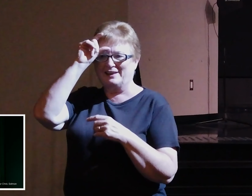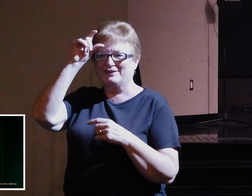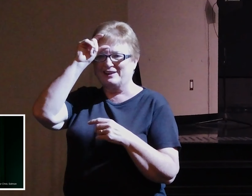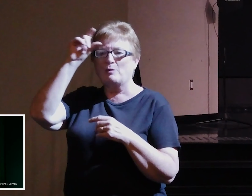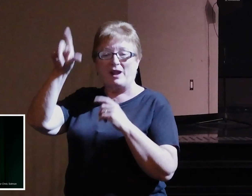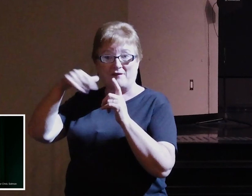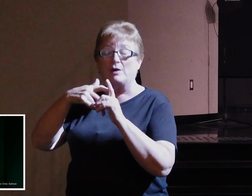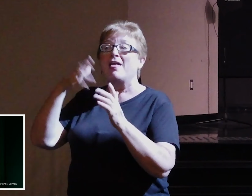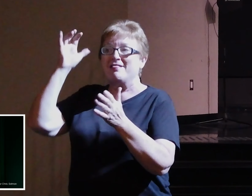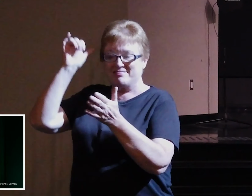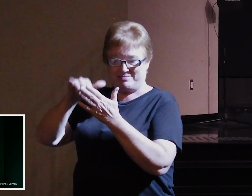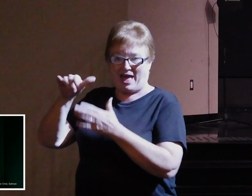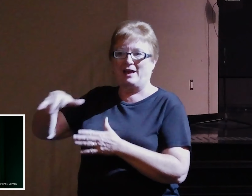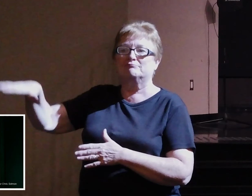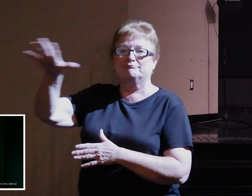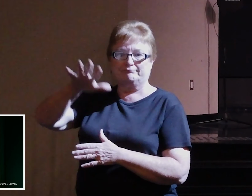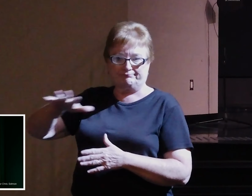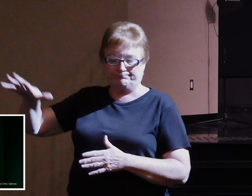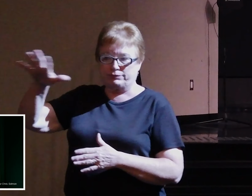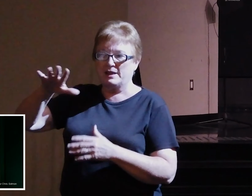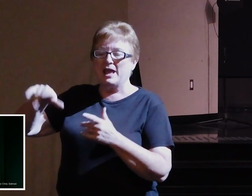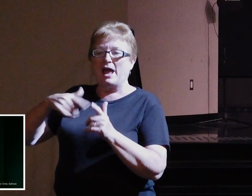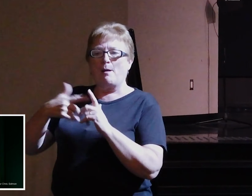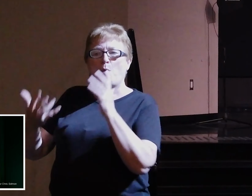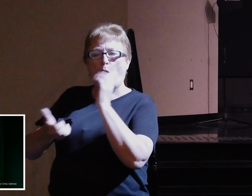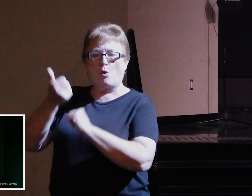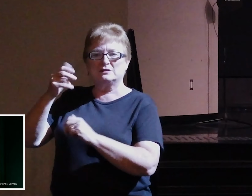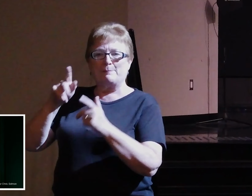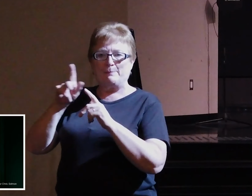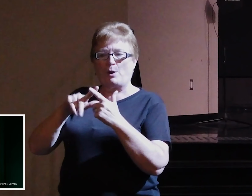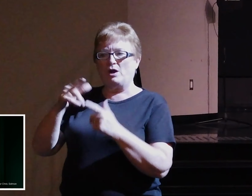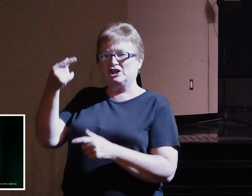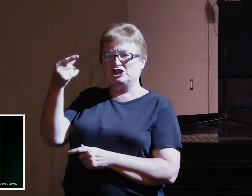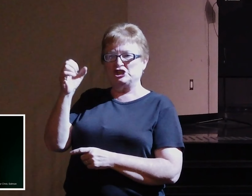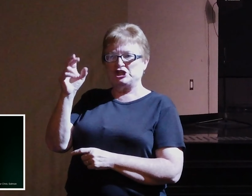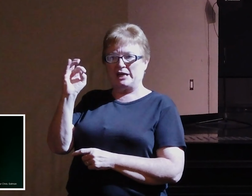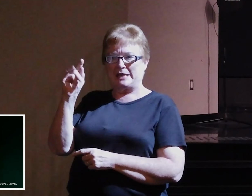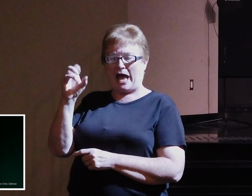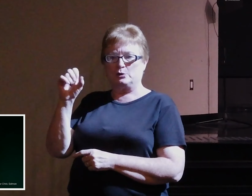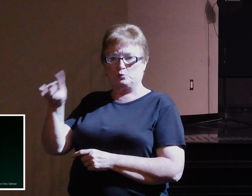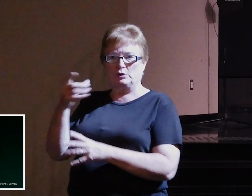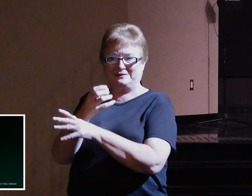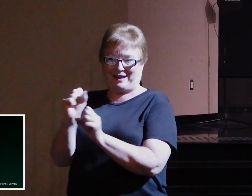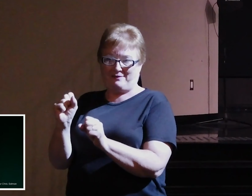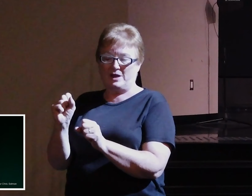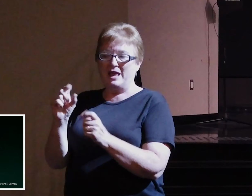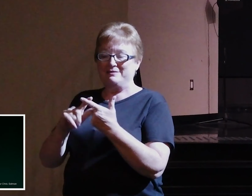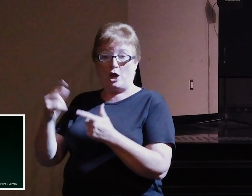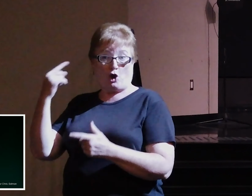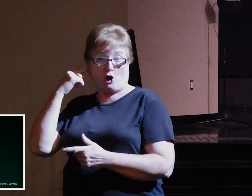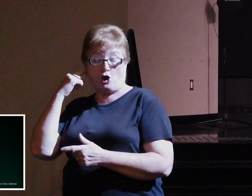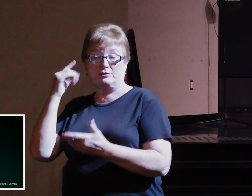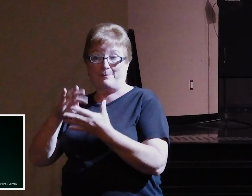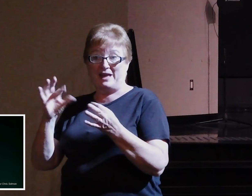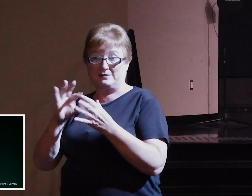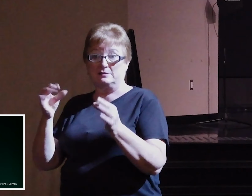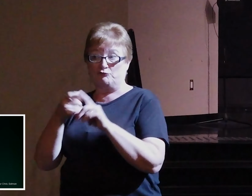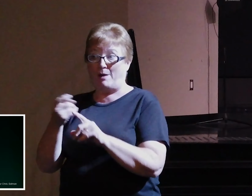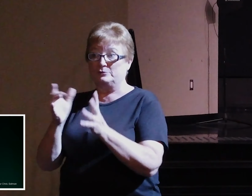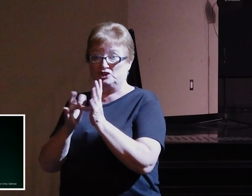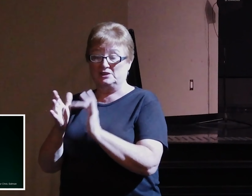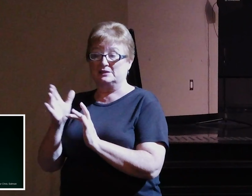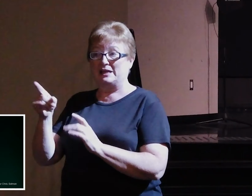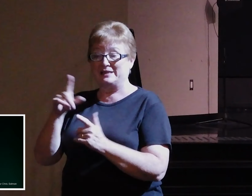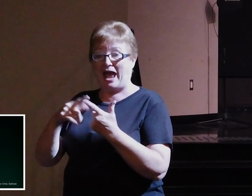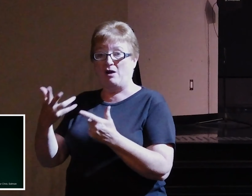mostly Gentiles that he has saved because of early missionaries that went out after they heard the message of Jesus, and they evangelized in this